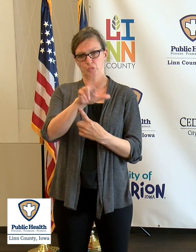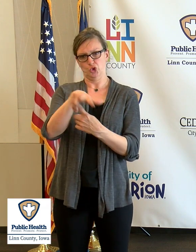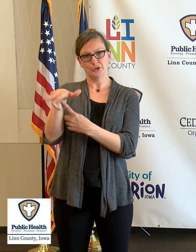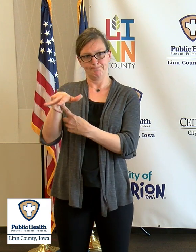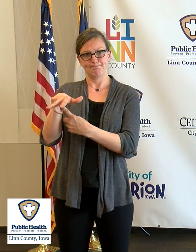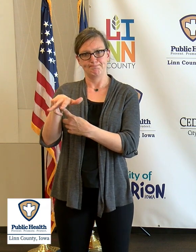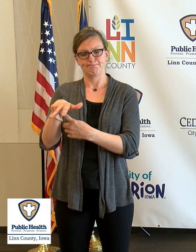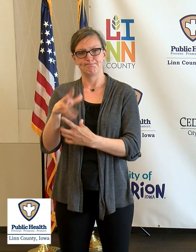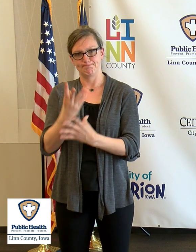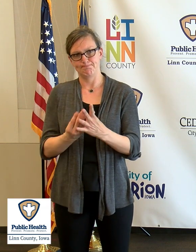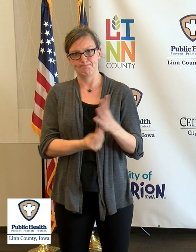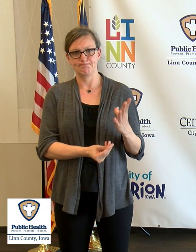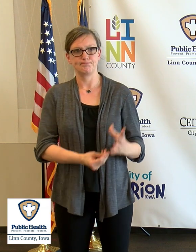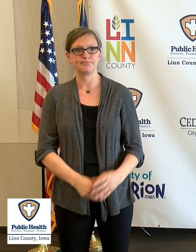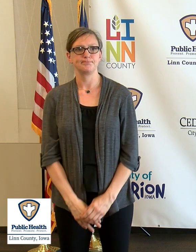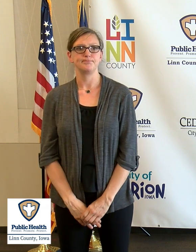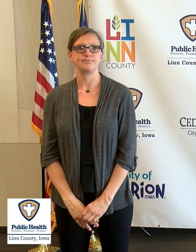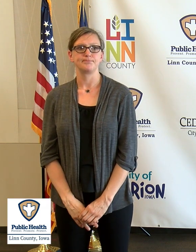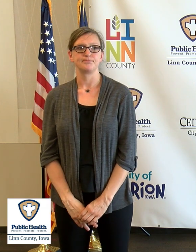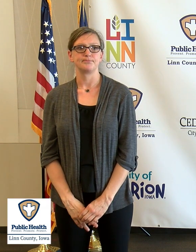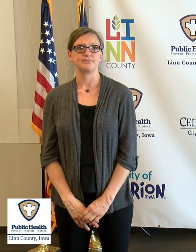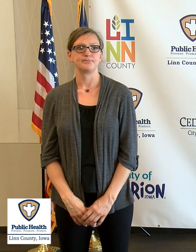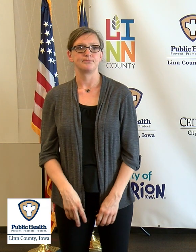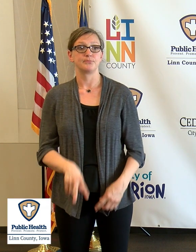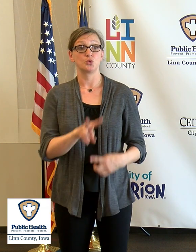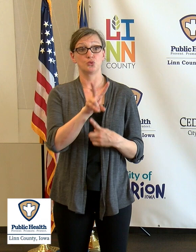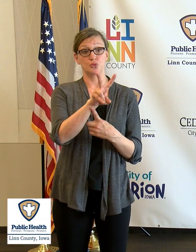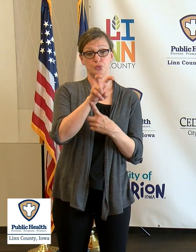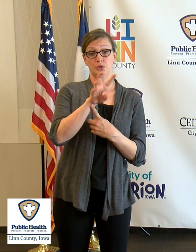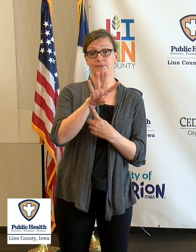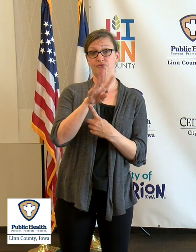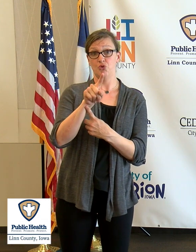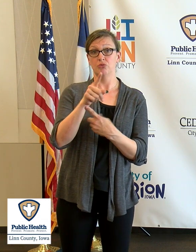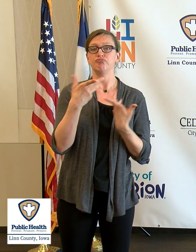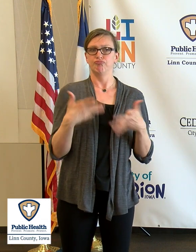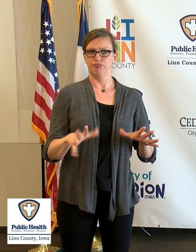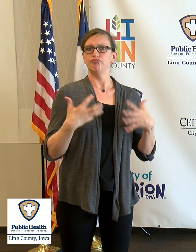Fortunately, 241 individuals have recovered.